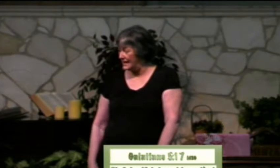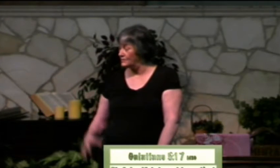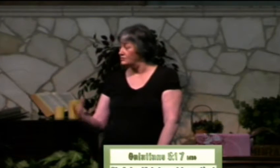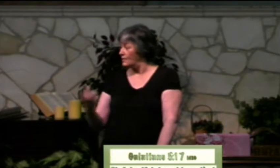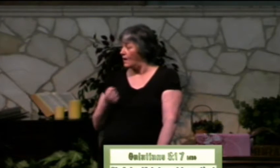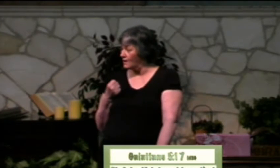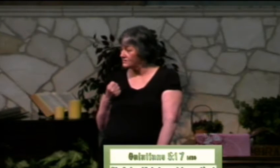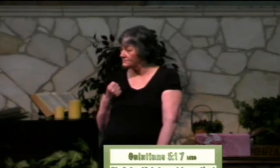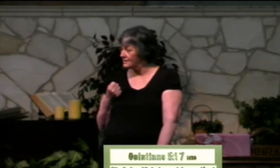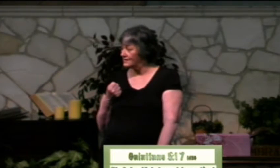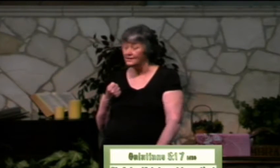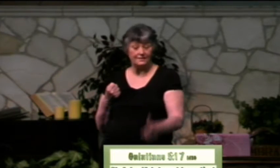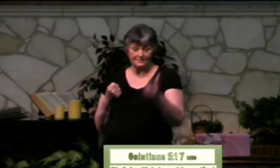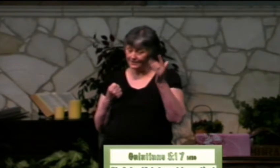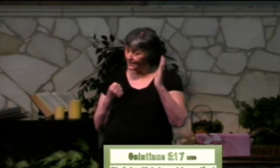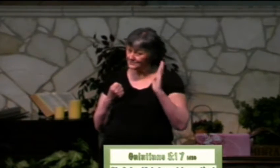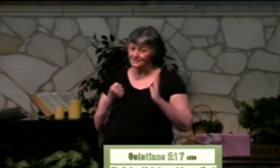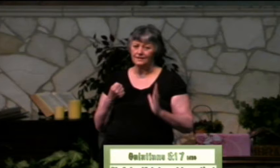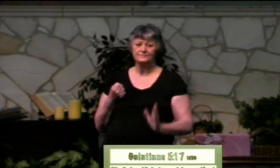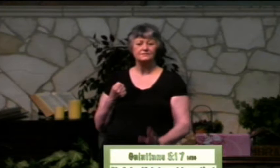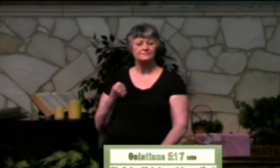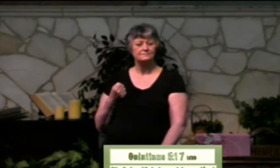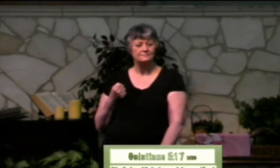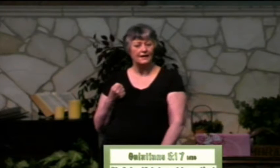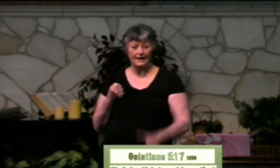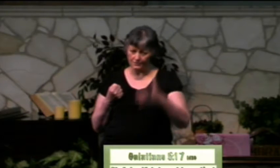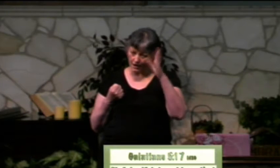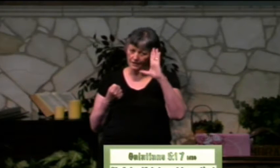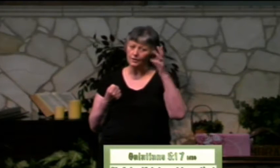when you hold, God stops. And God holds.